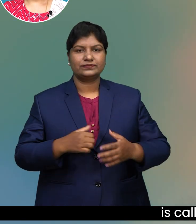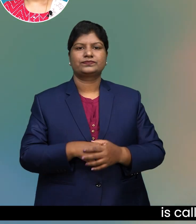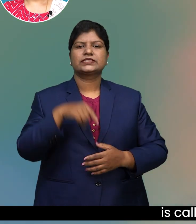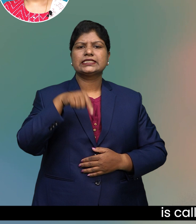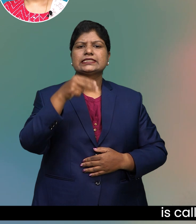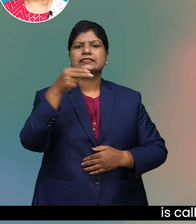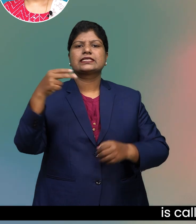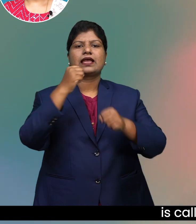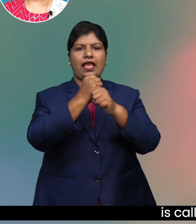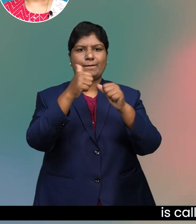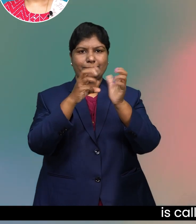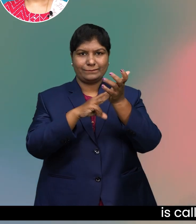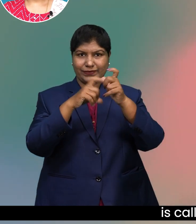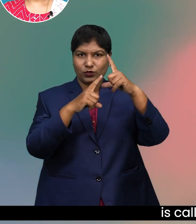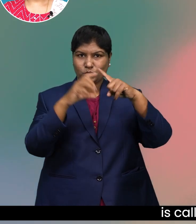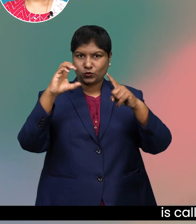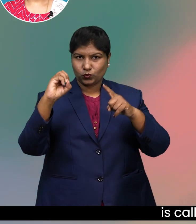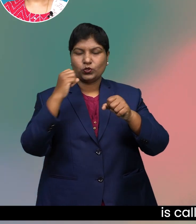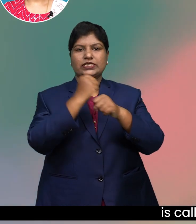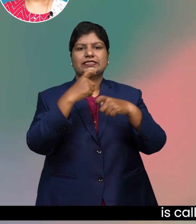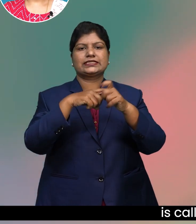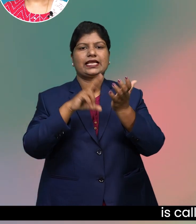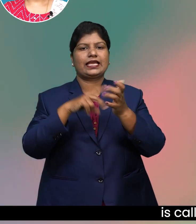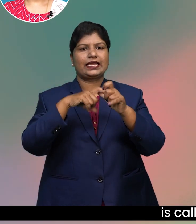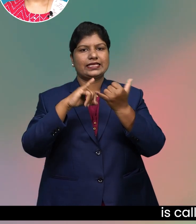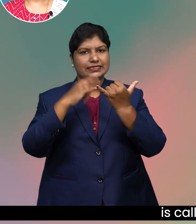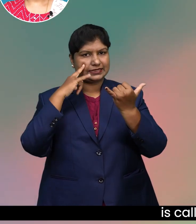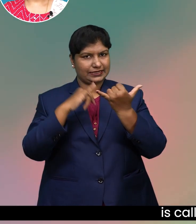is called gametogenesis.